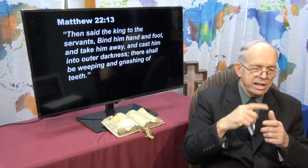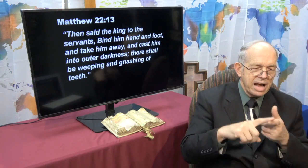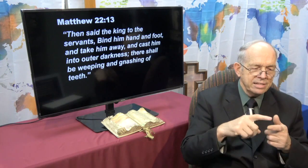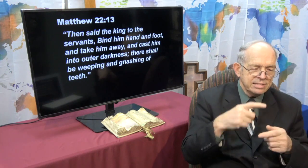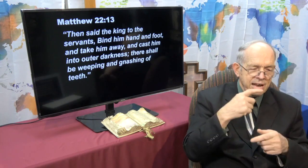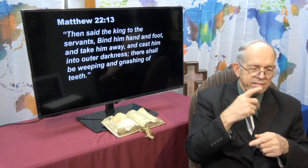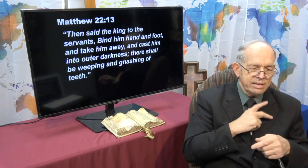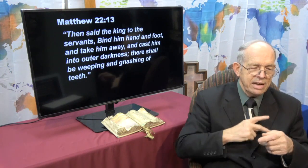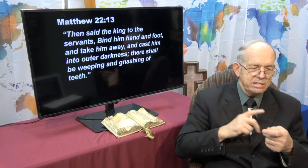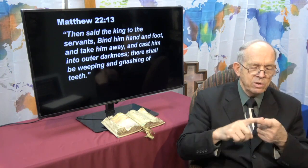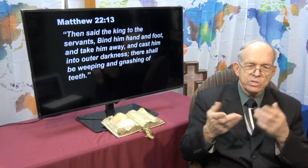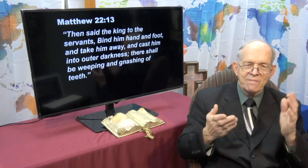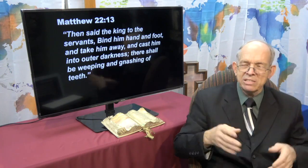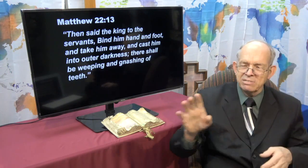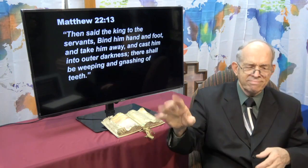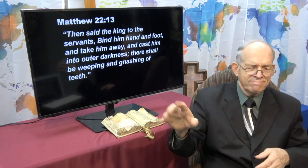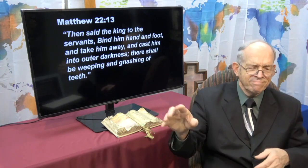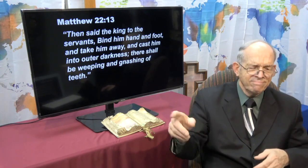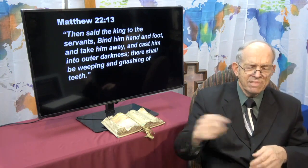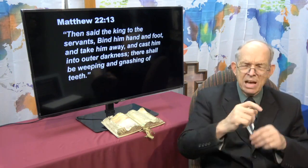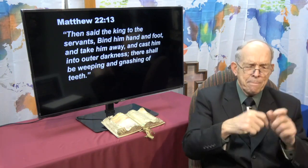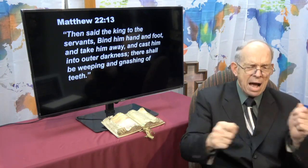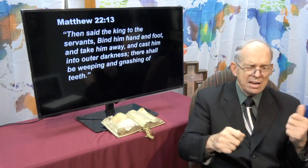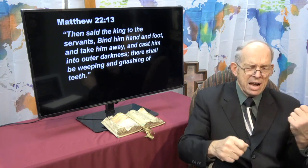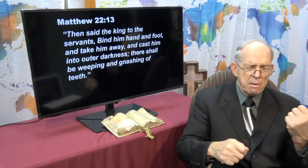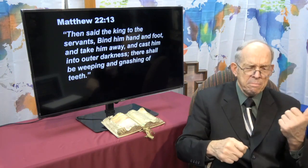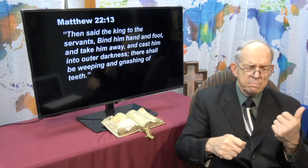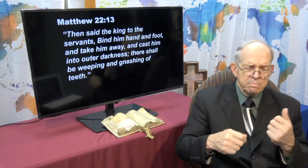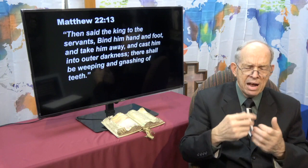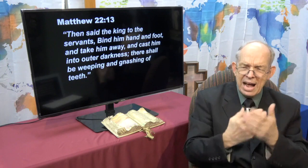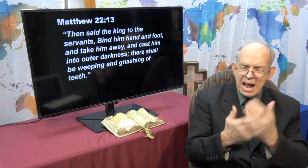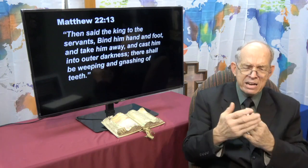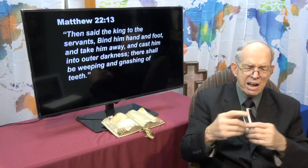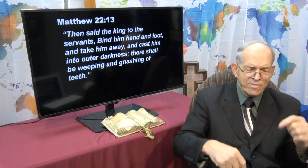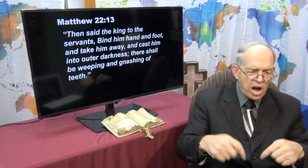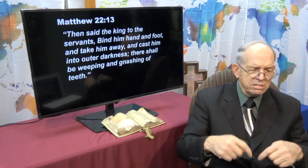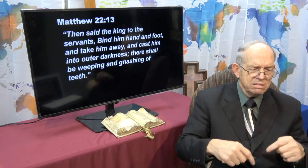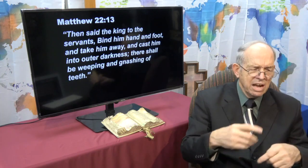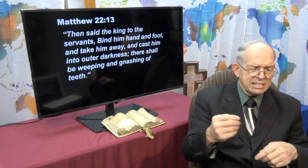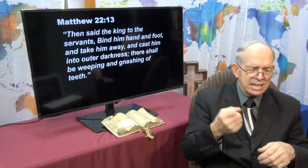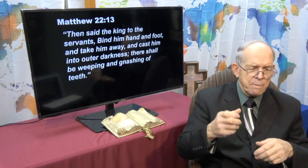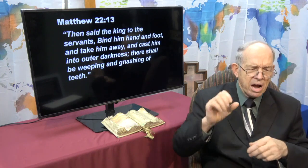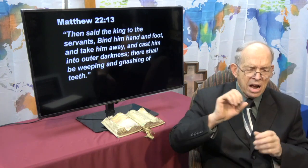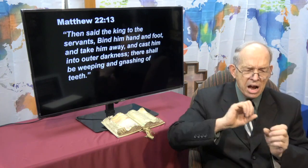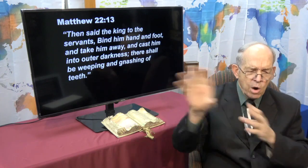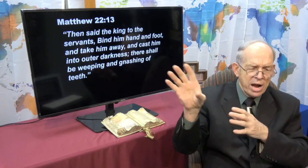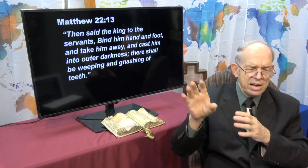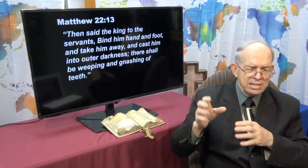Then say the king's two servants, buy him and foot, and take him away,